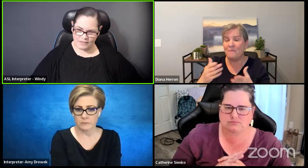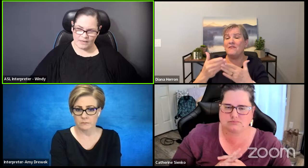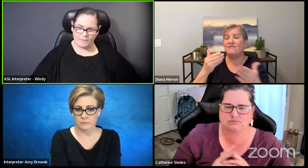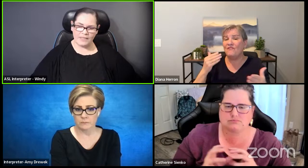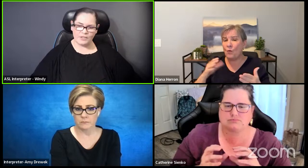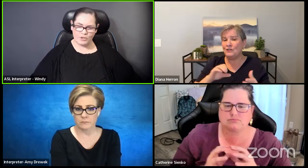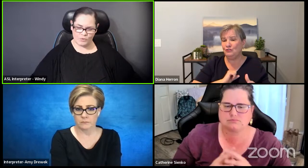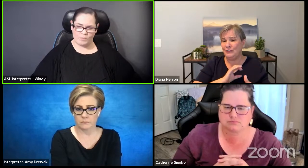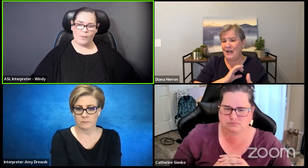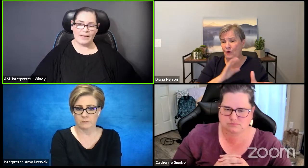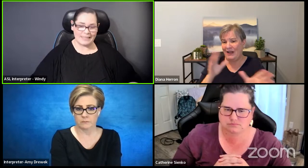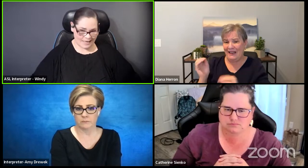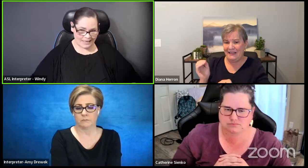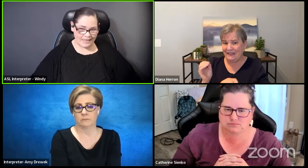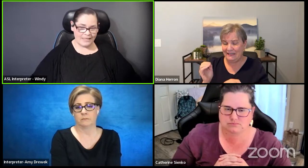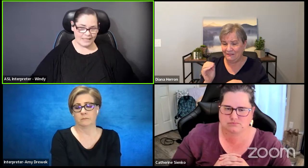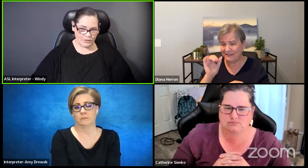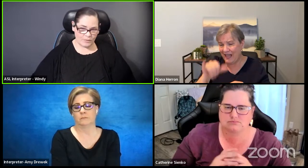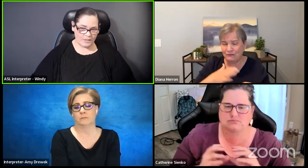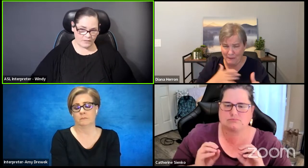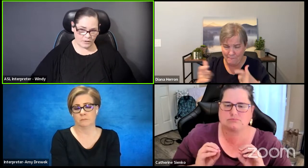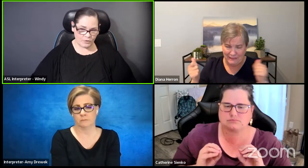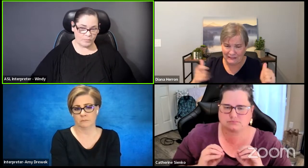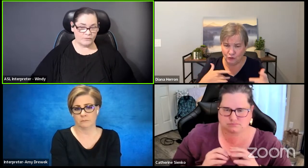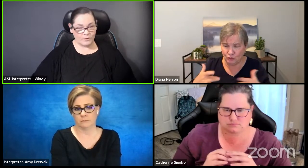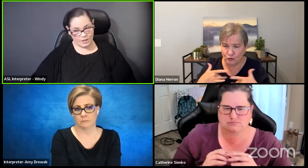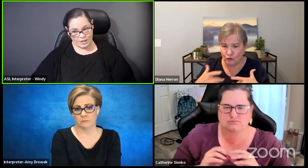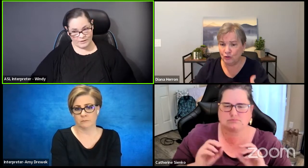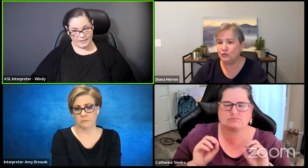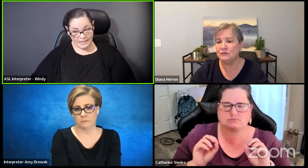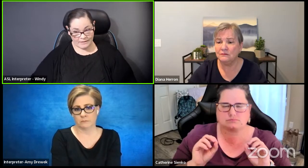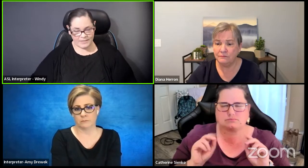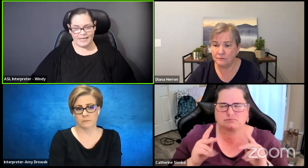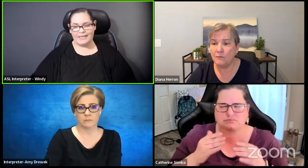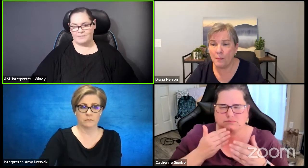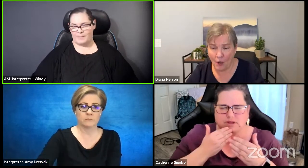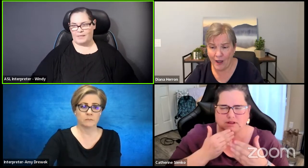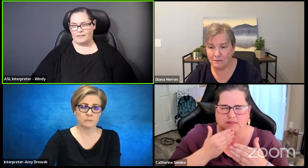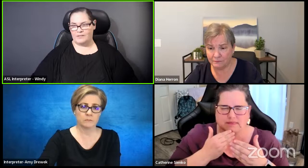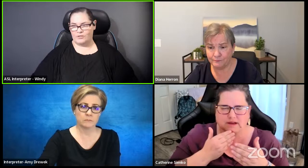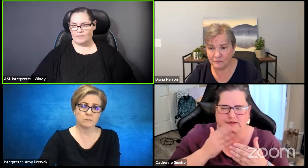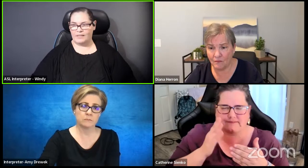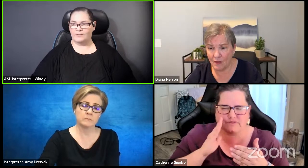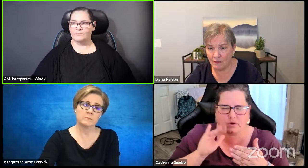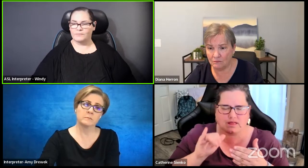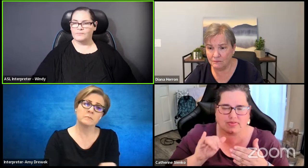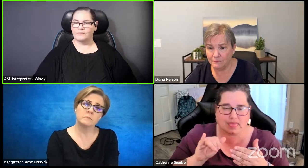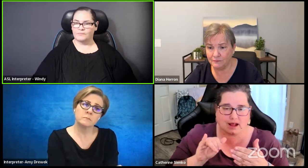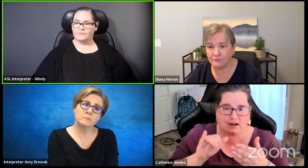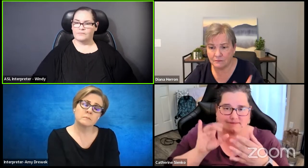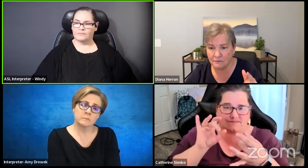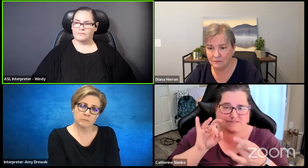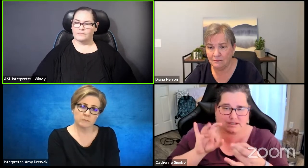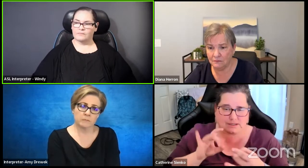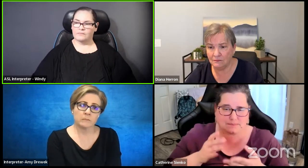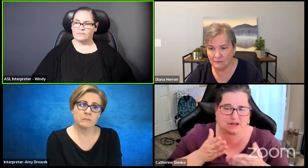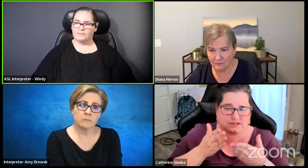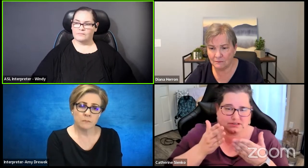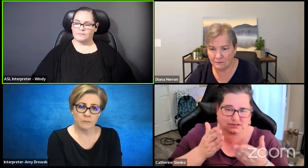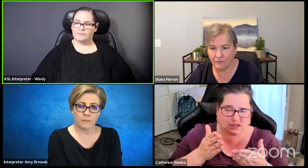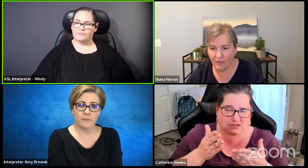have a meeting to appoint that interim individual before Sherry leaves. That is my main concern right now.